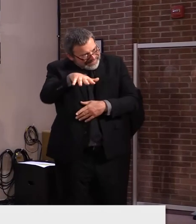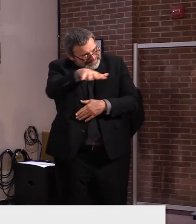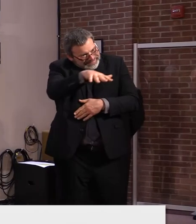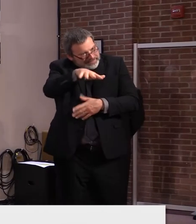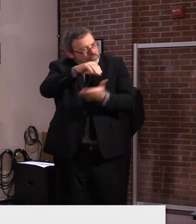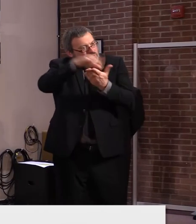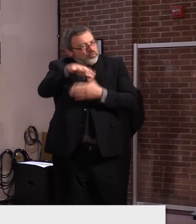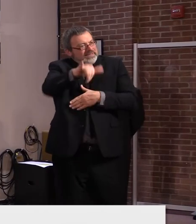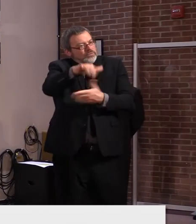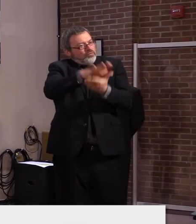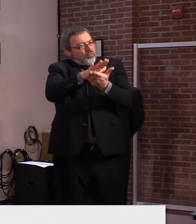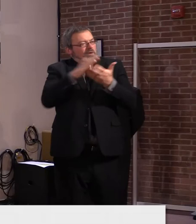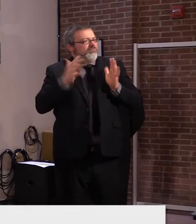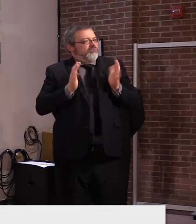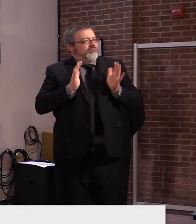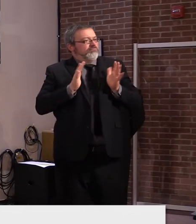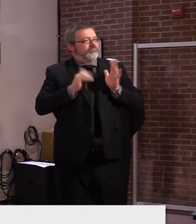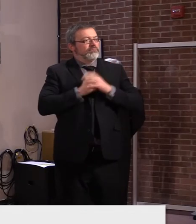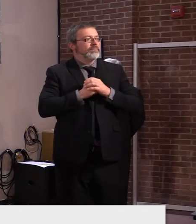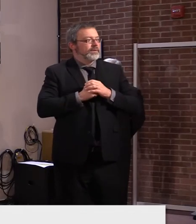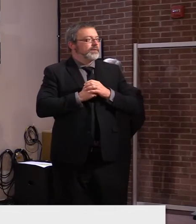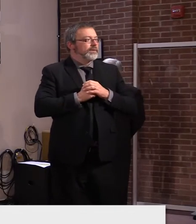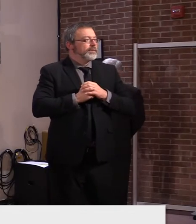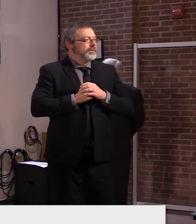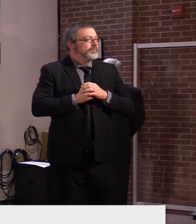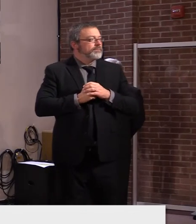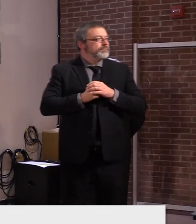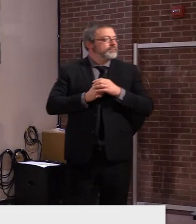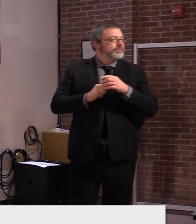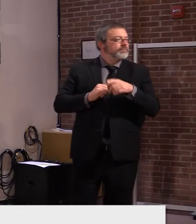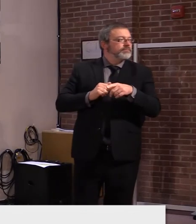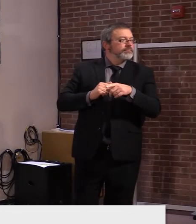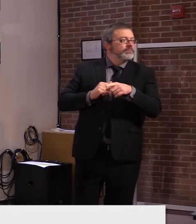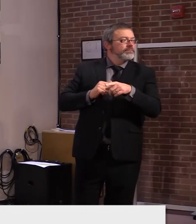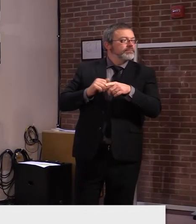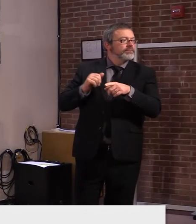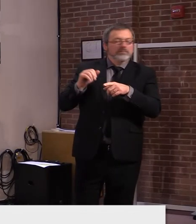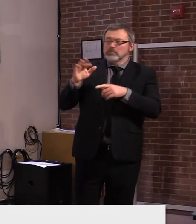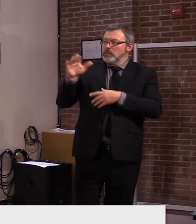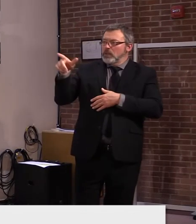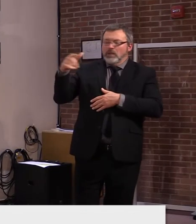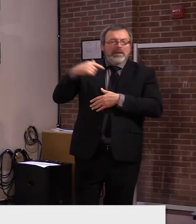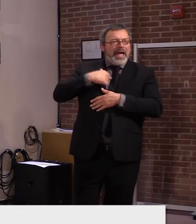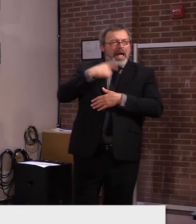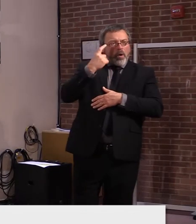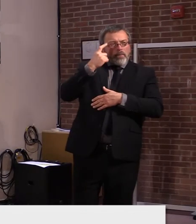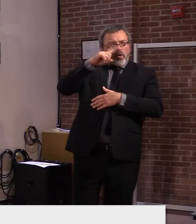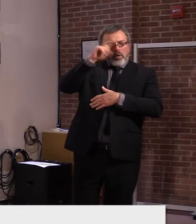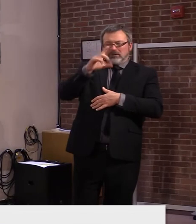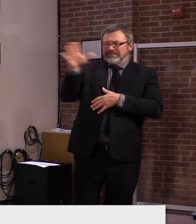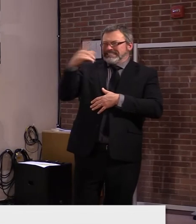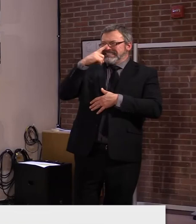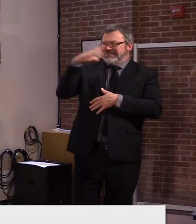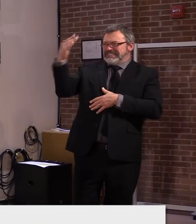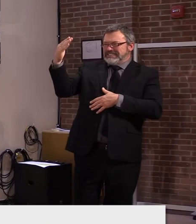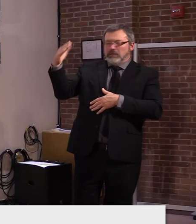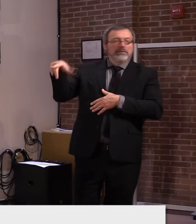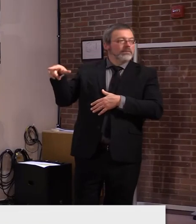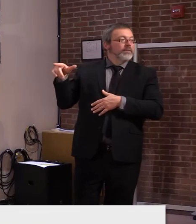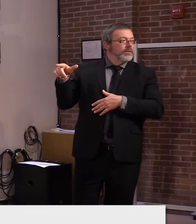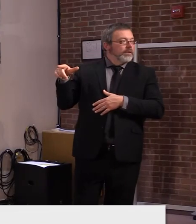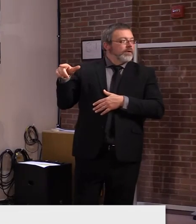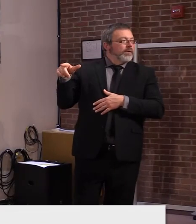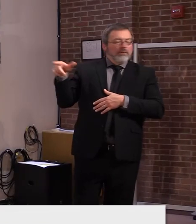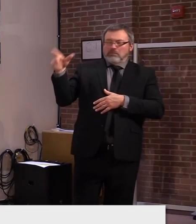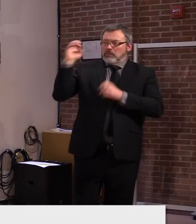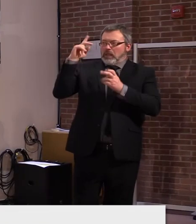Thank you. And while you're up there, I don't know if this is a question for you or the governor. As you're